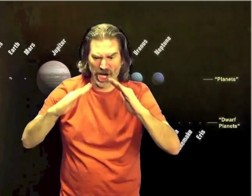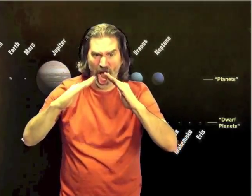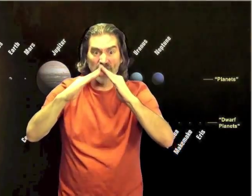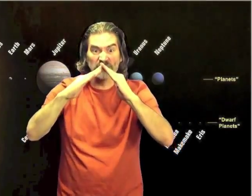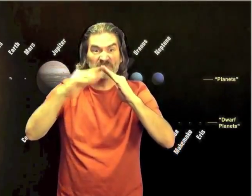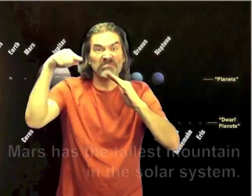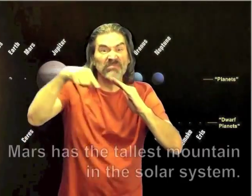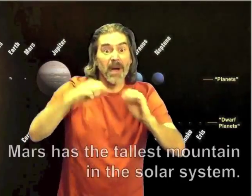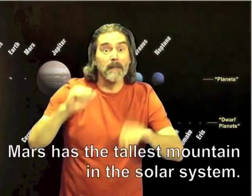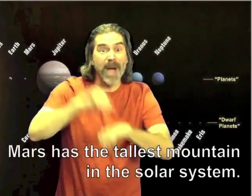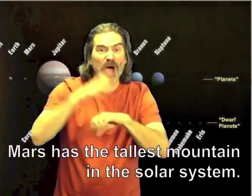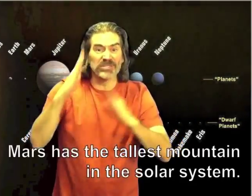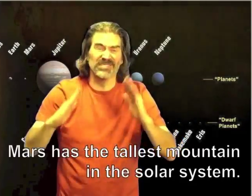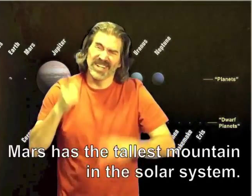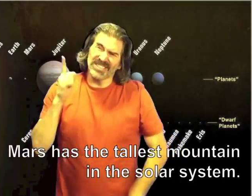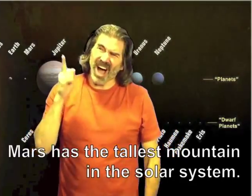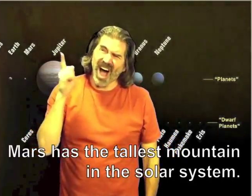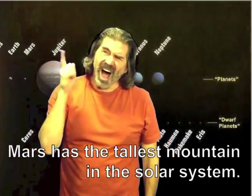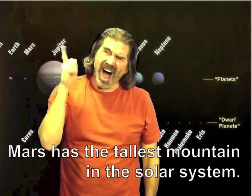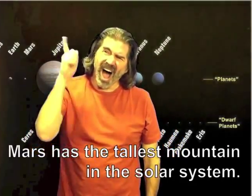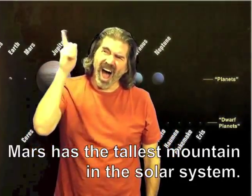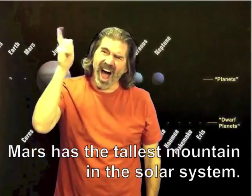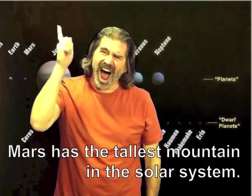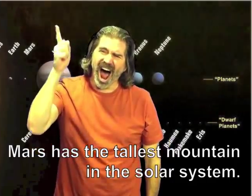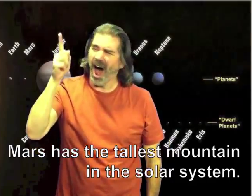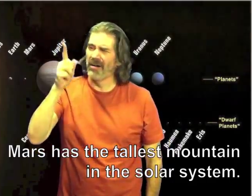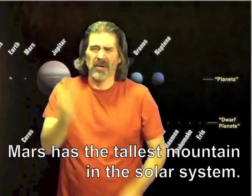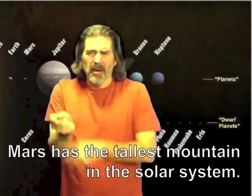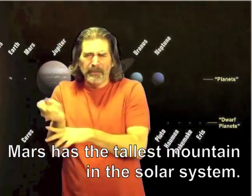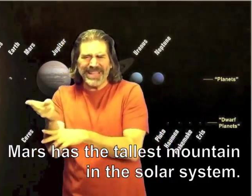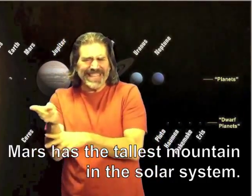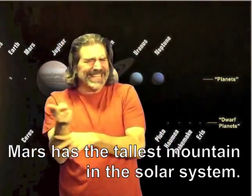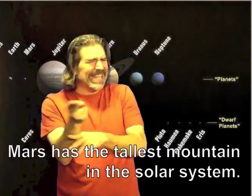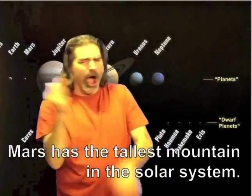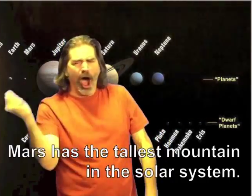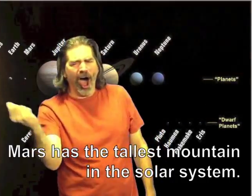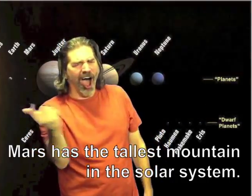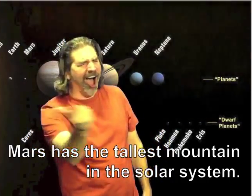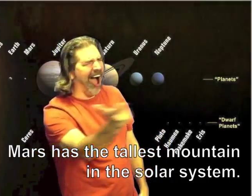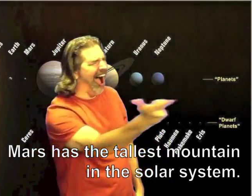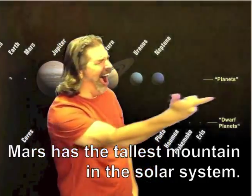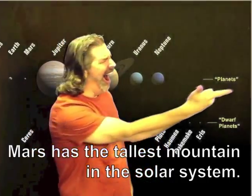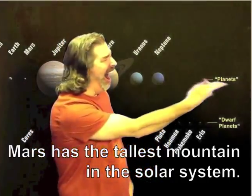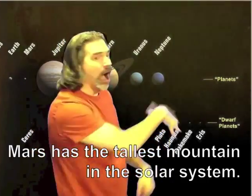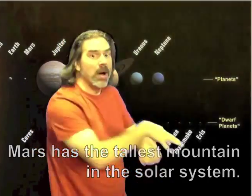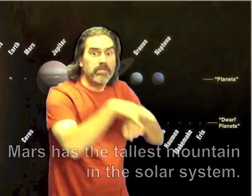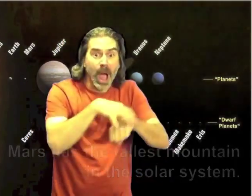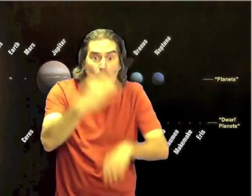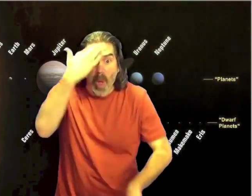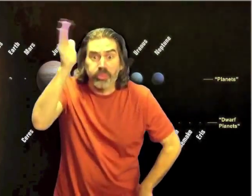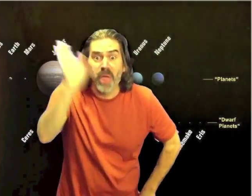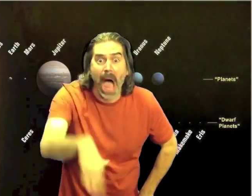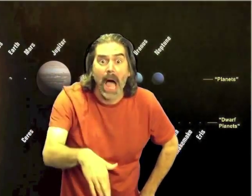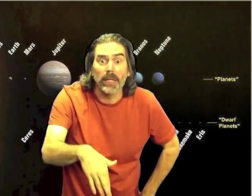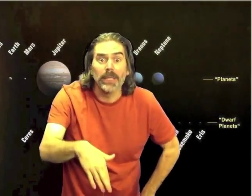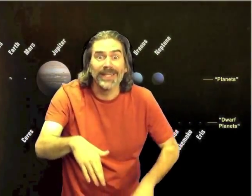And on this planet is the tallest mountain in the solar system, bigger than